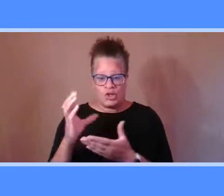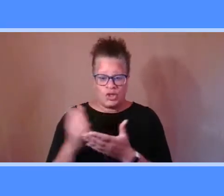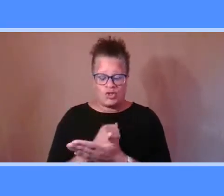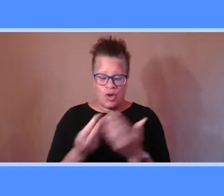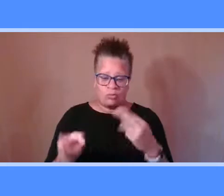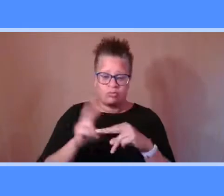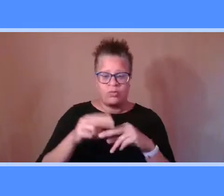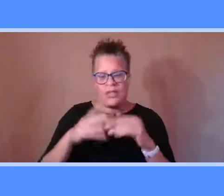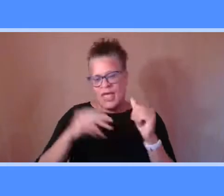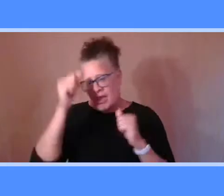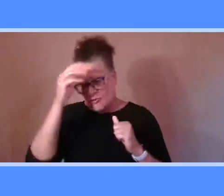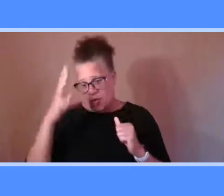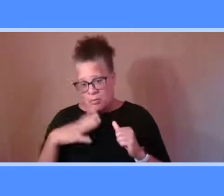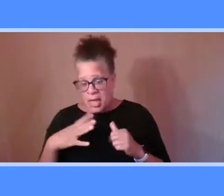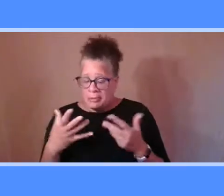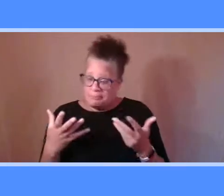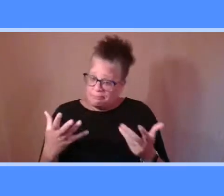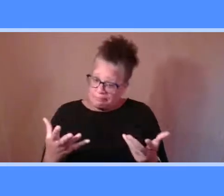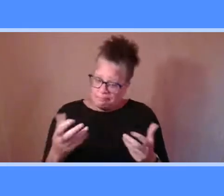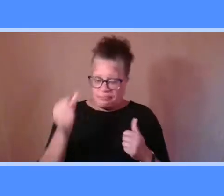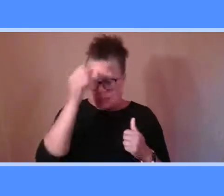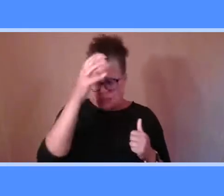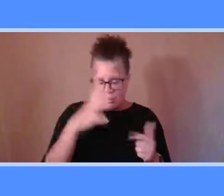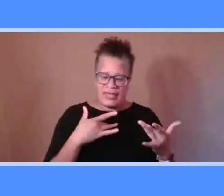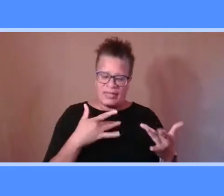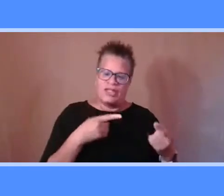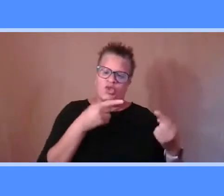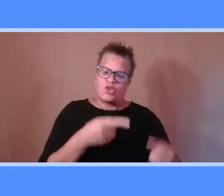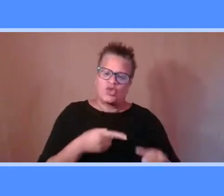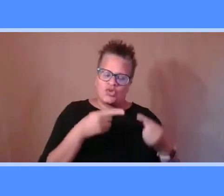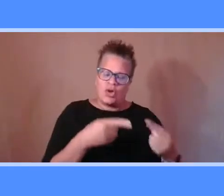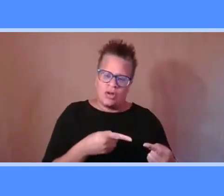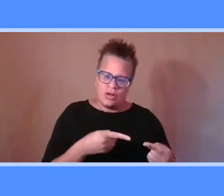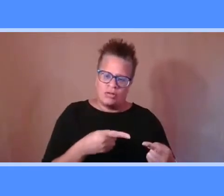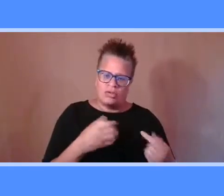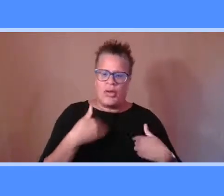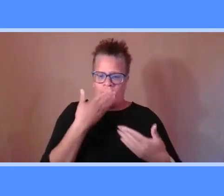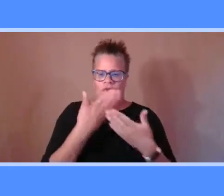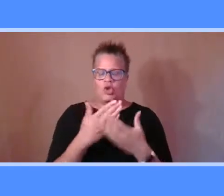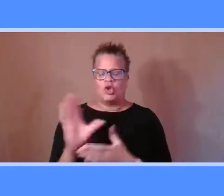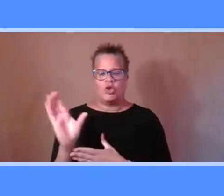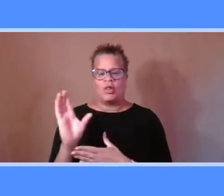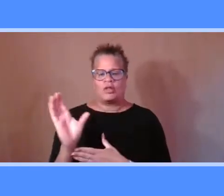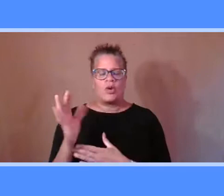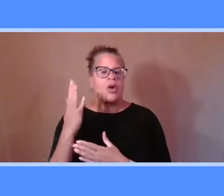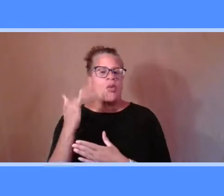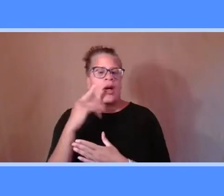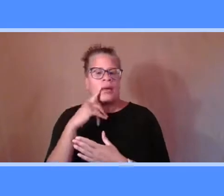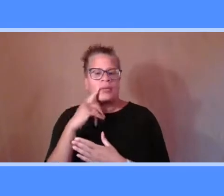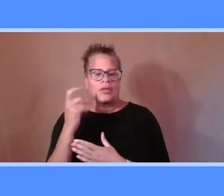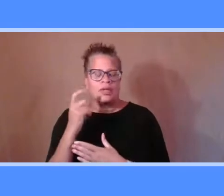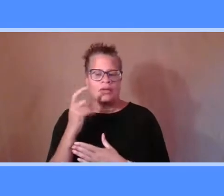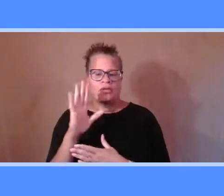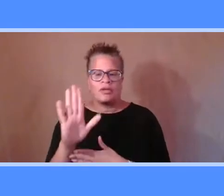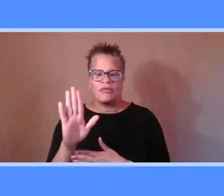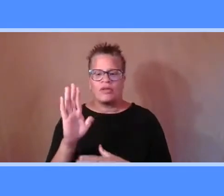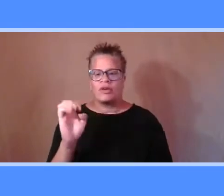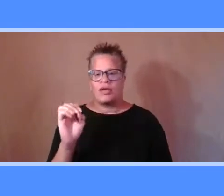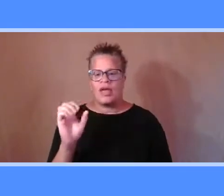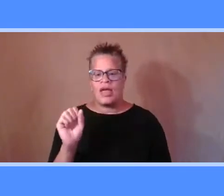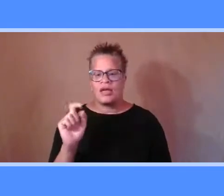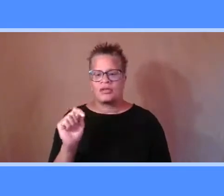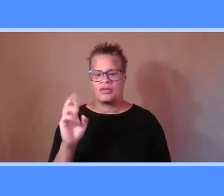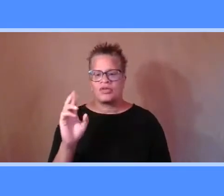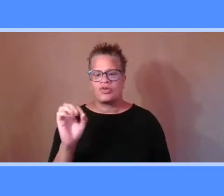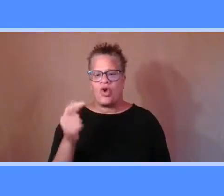it is for men. Men actually struggle a lot with their good cholesterol, and that's because of estrogen. So